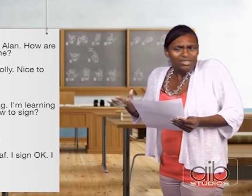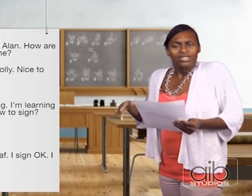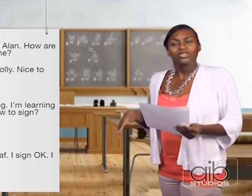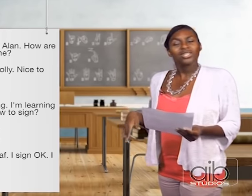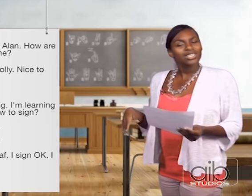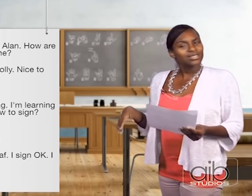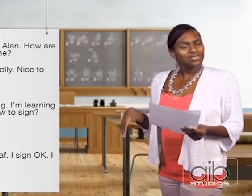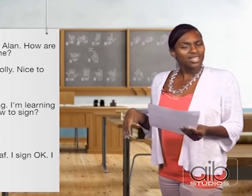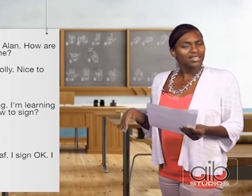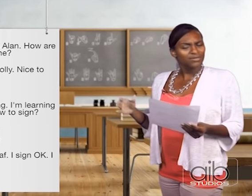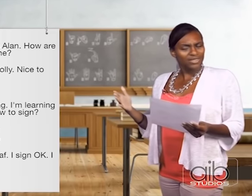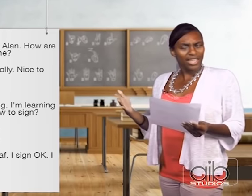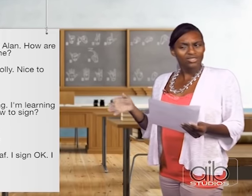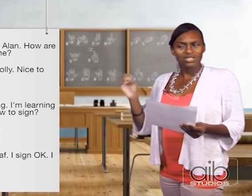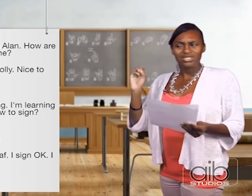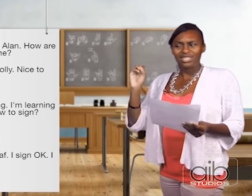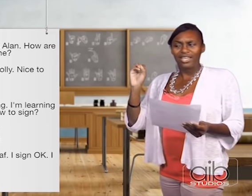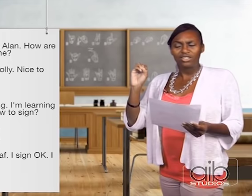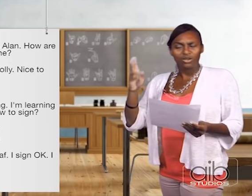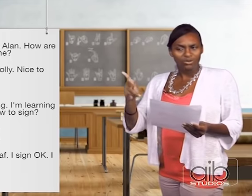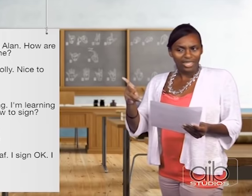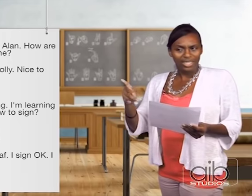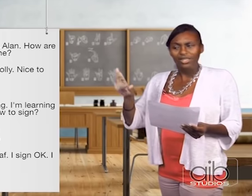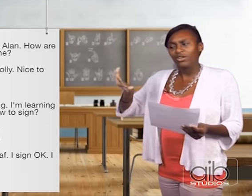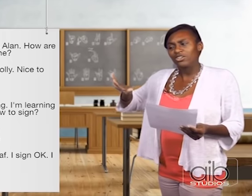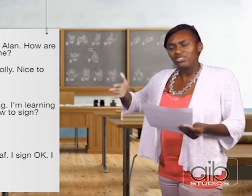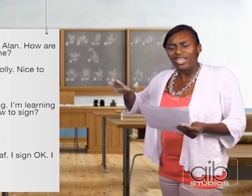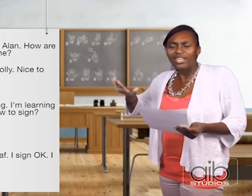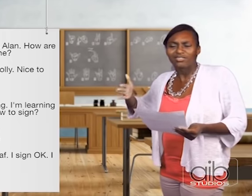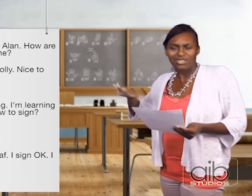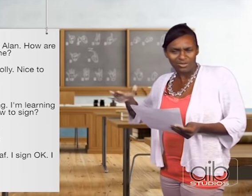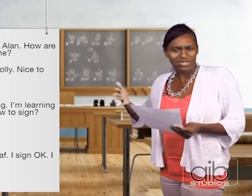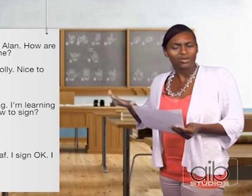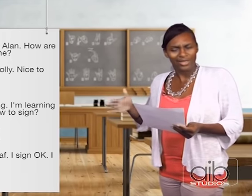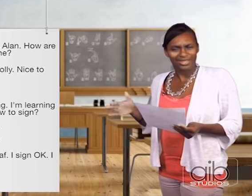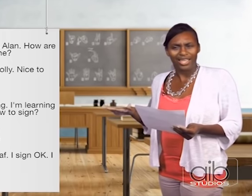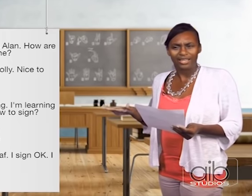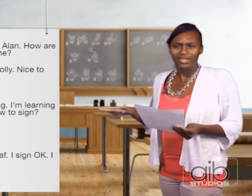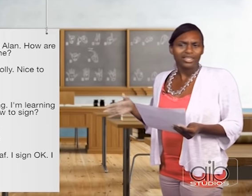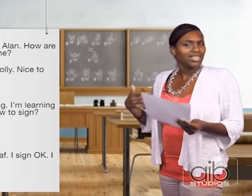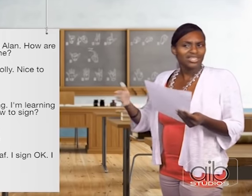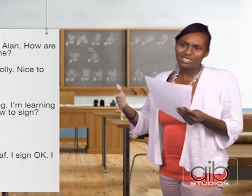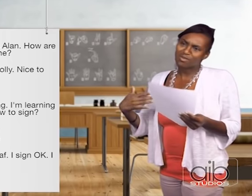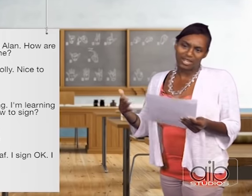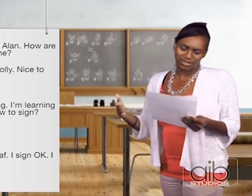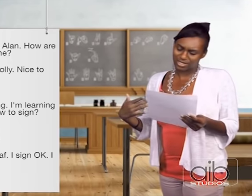You can either sign for that, you can sign okay, or you can sign so like that. It doesn't matter either